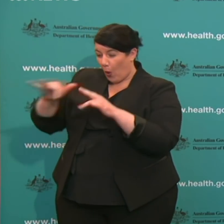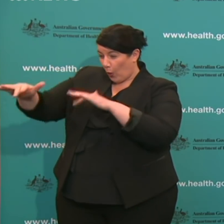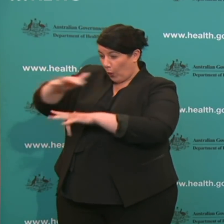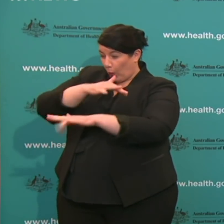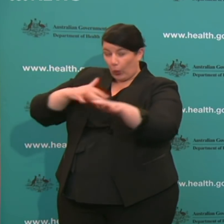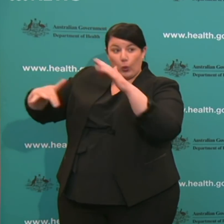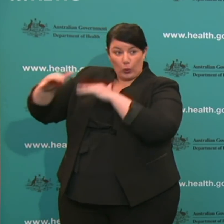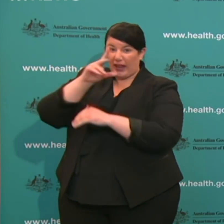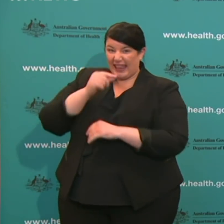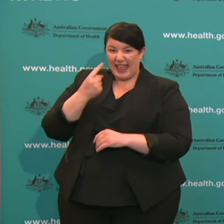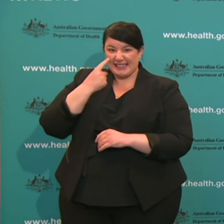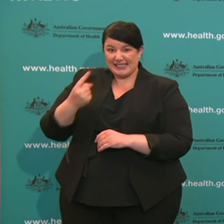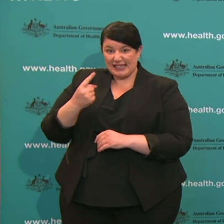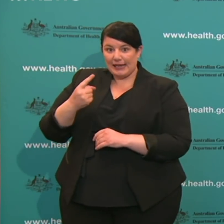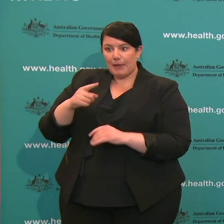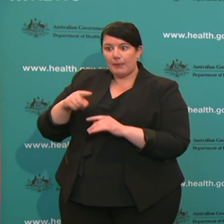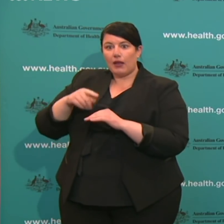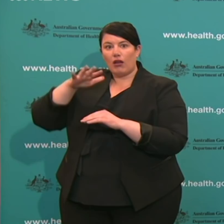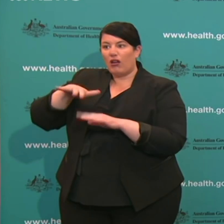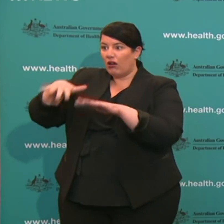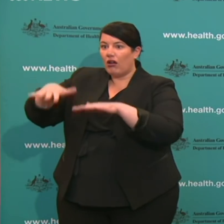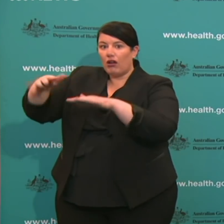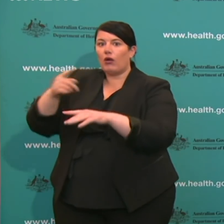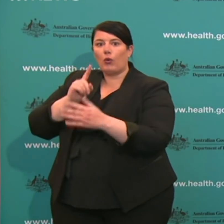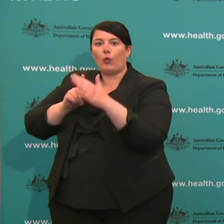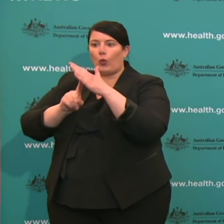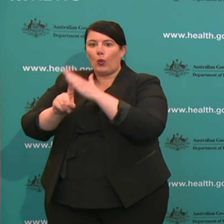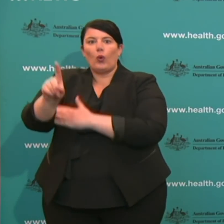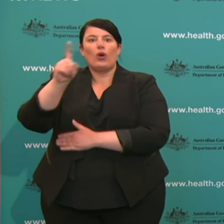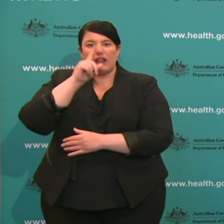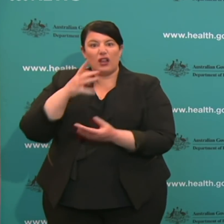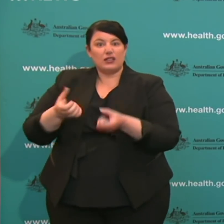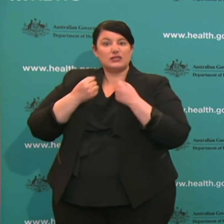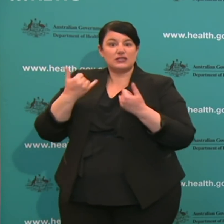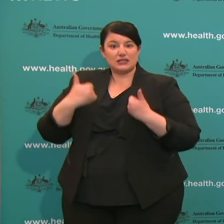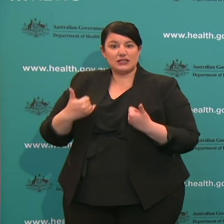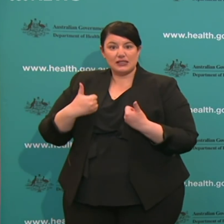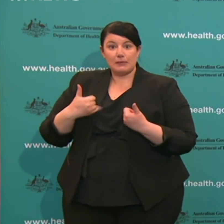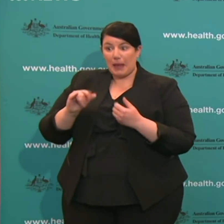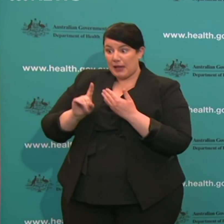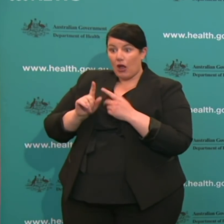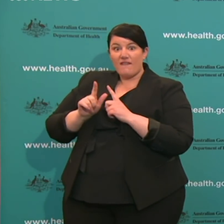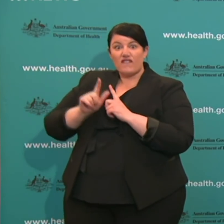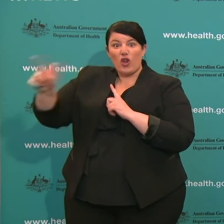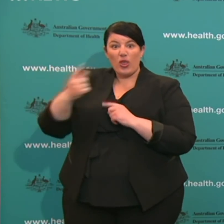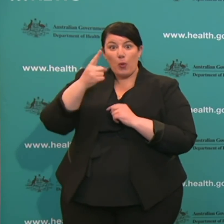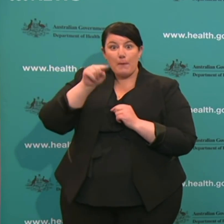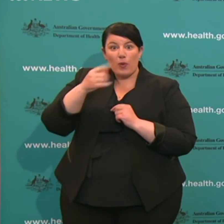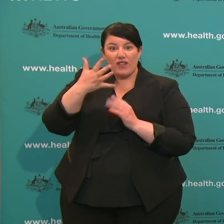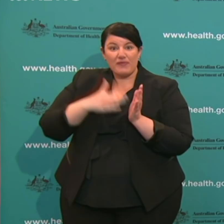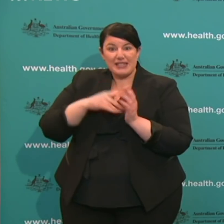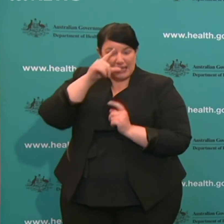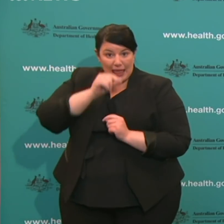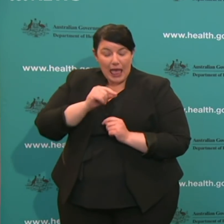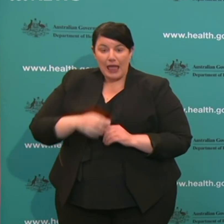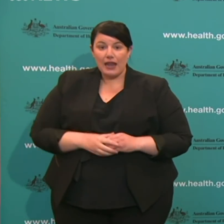in the air, that can travel for longer, that can deposit on surfaces further than 1.5 metres away. What